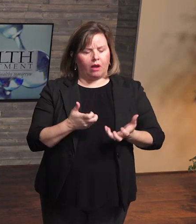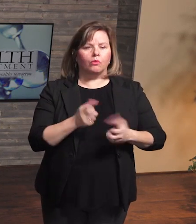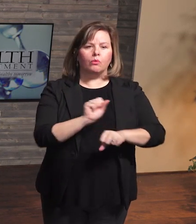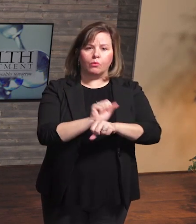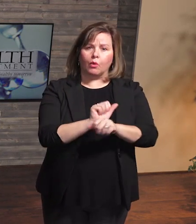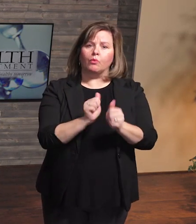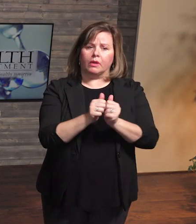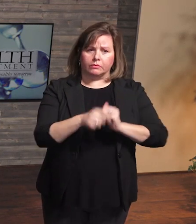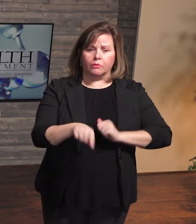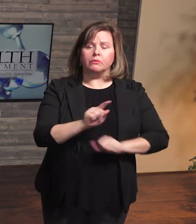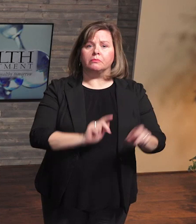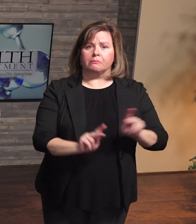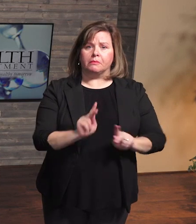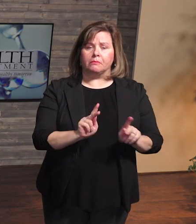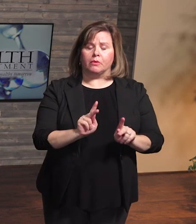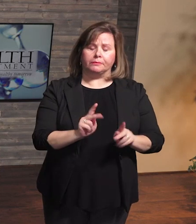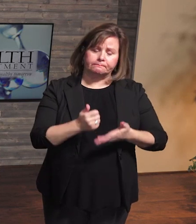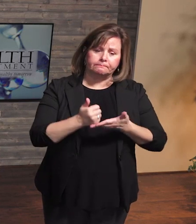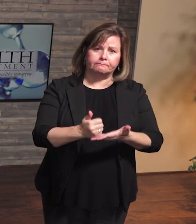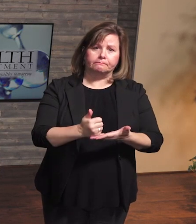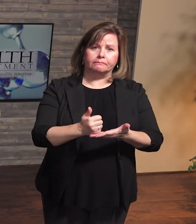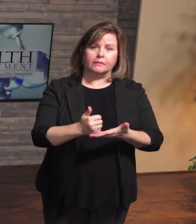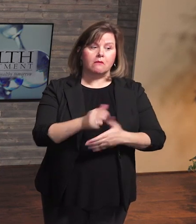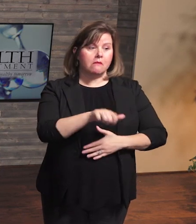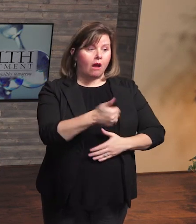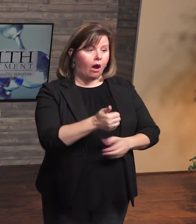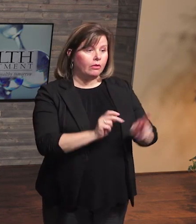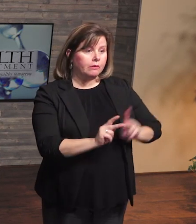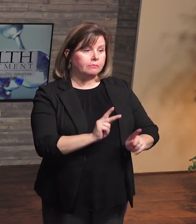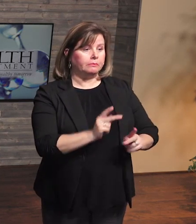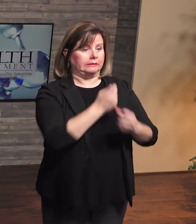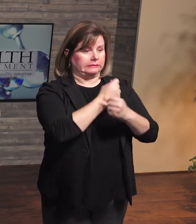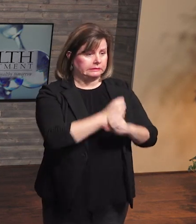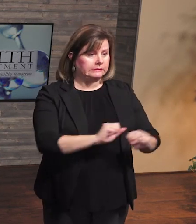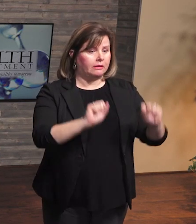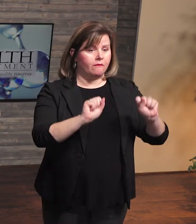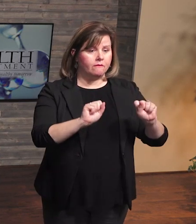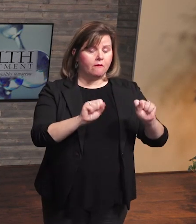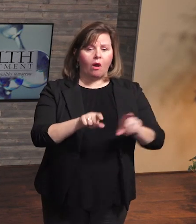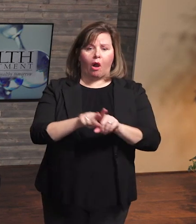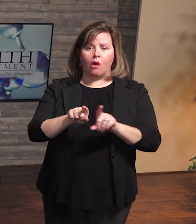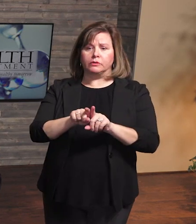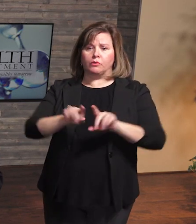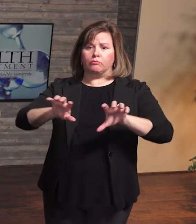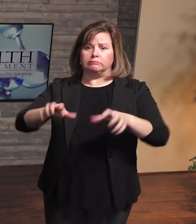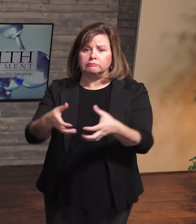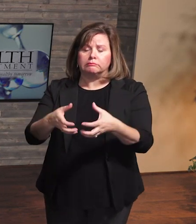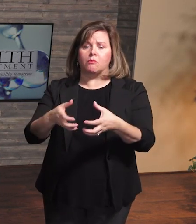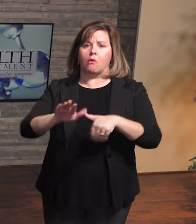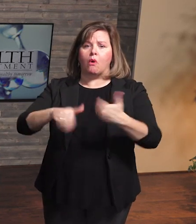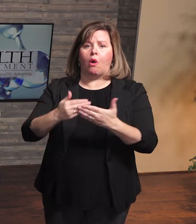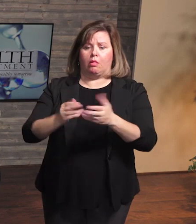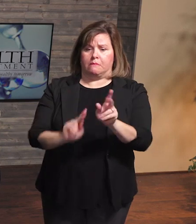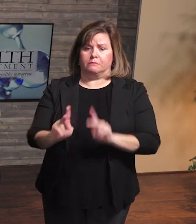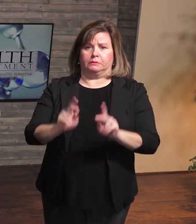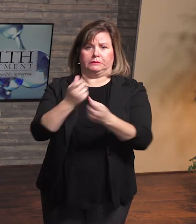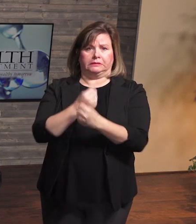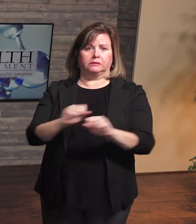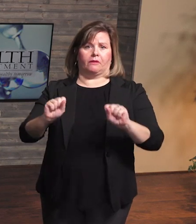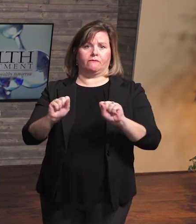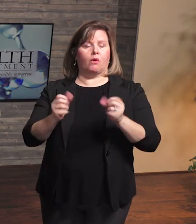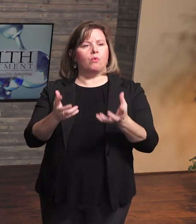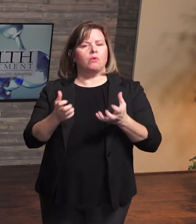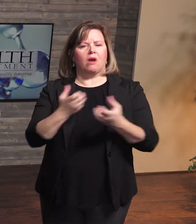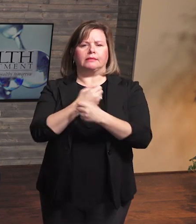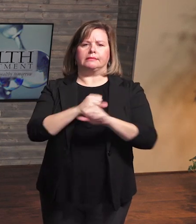make sure that we're not putting the rest of the community in greater harm by not having a safe place for people to go. And so we're very